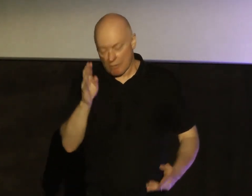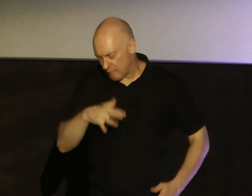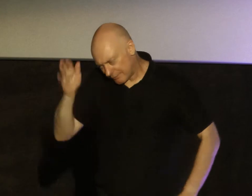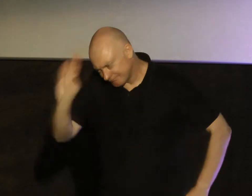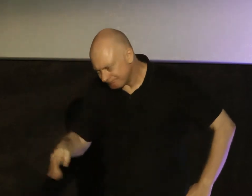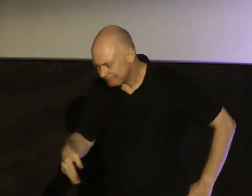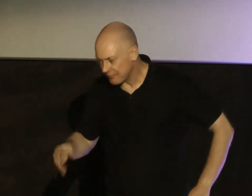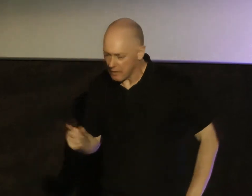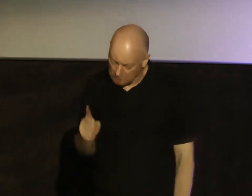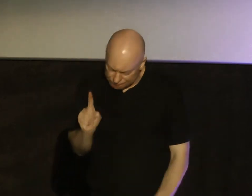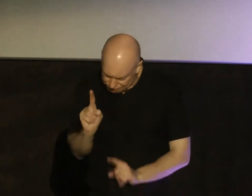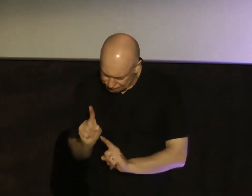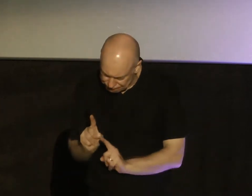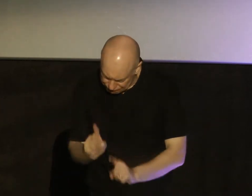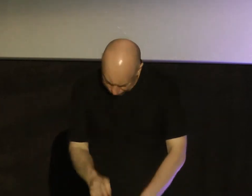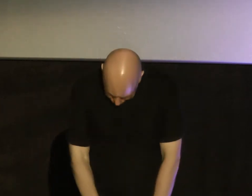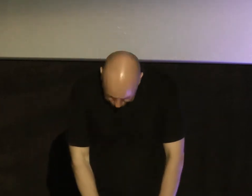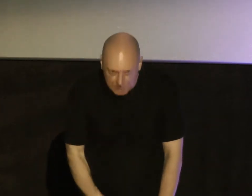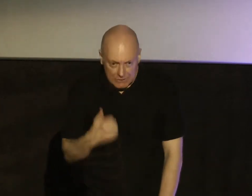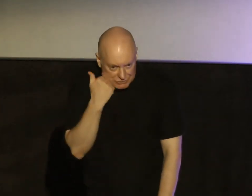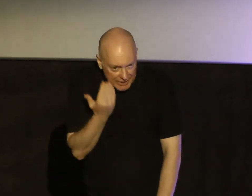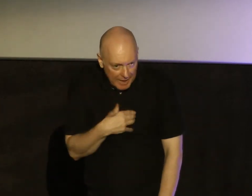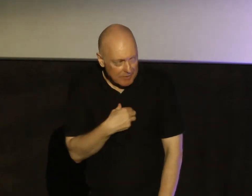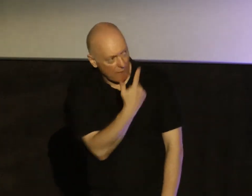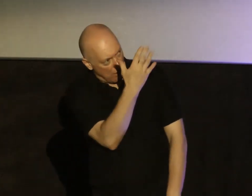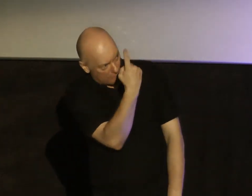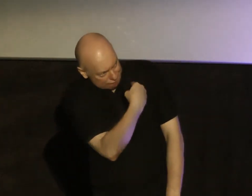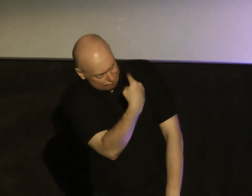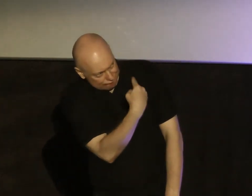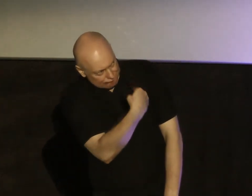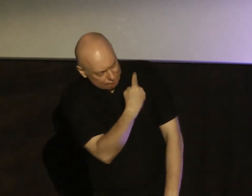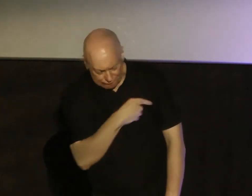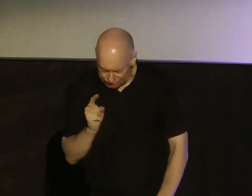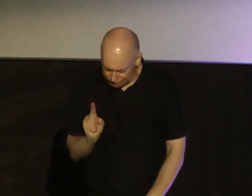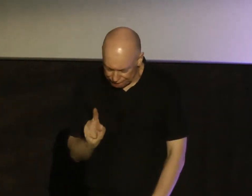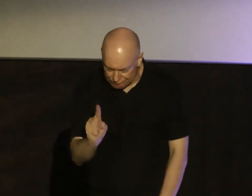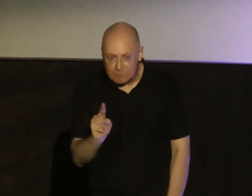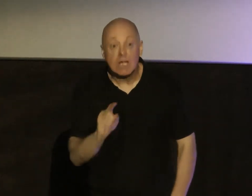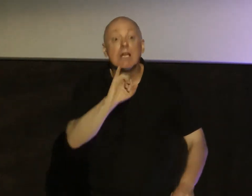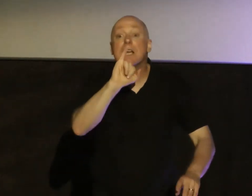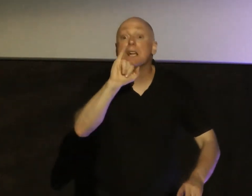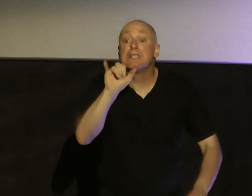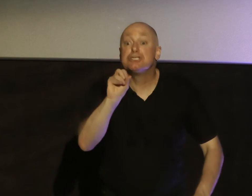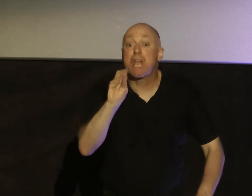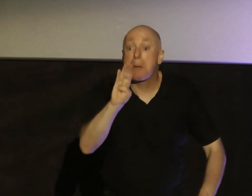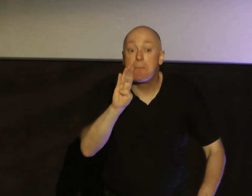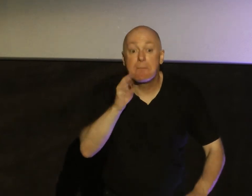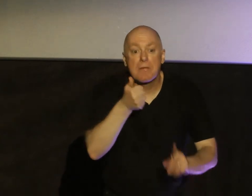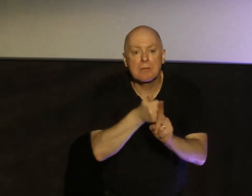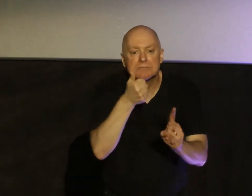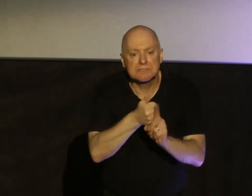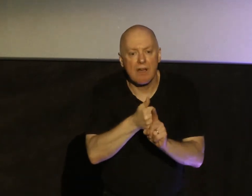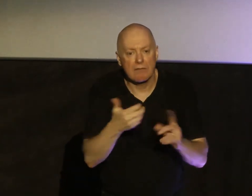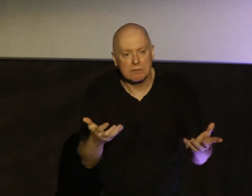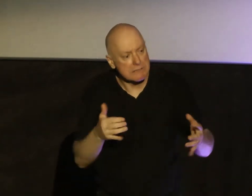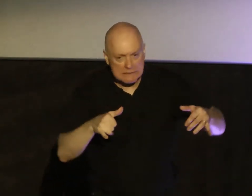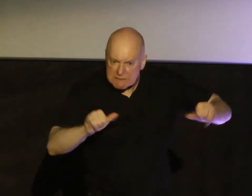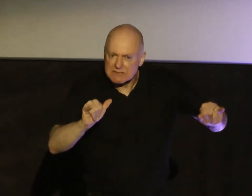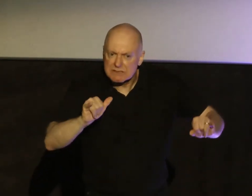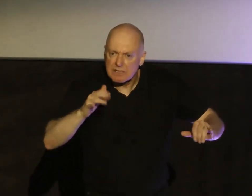out of the house with their heads down after being rebuked by Jacob. Jacob, by the way, who appears to be still the primary